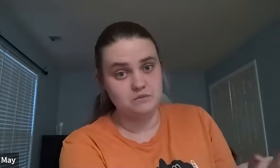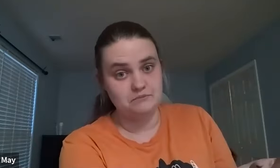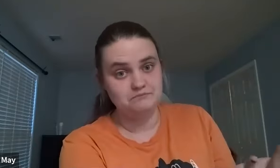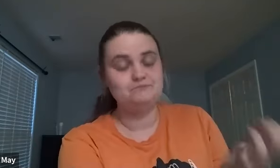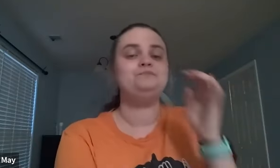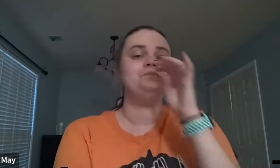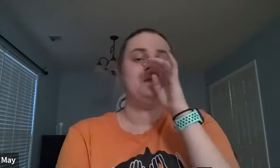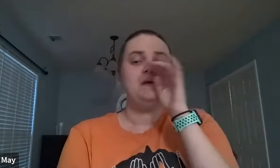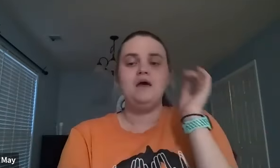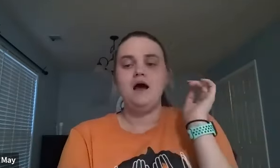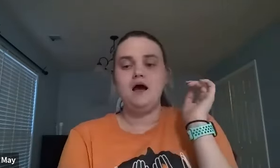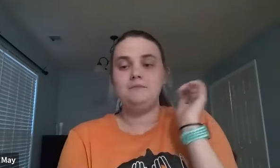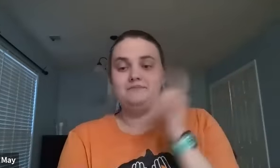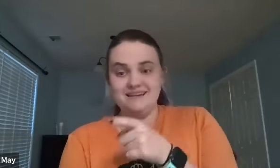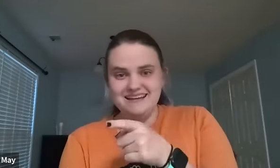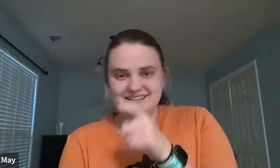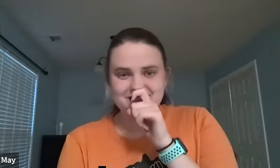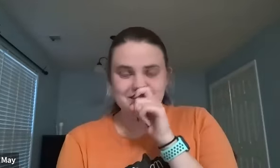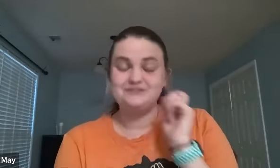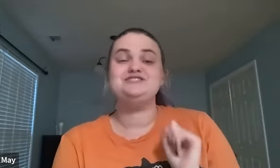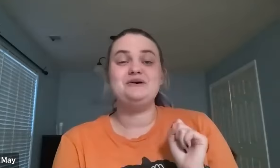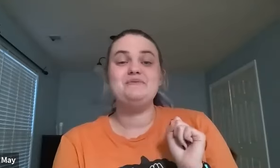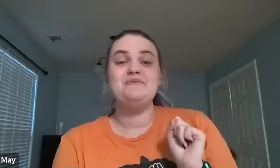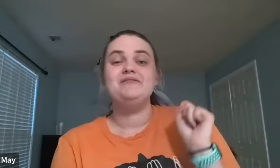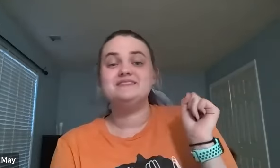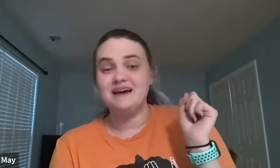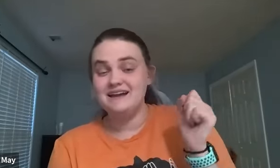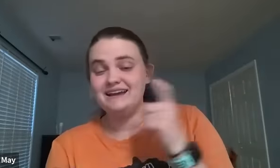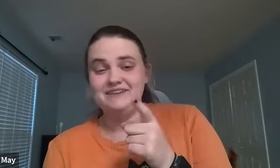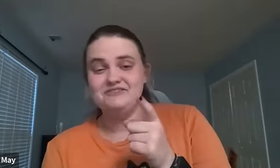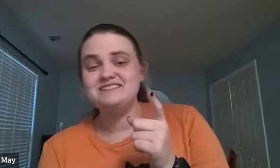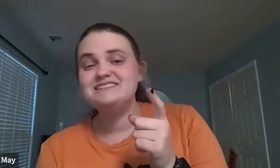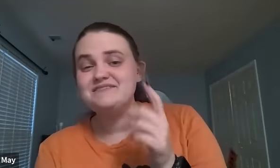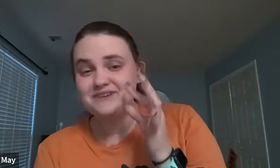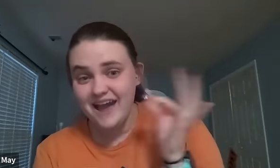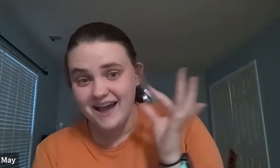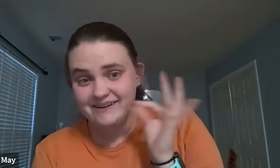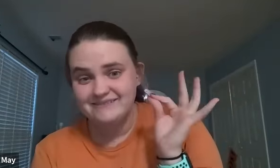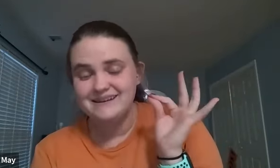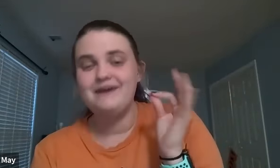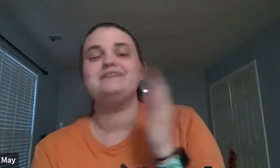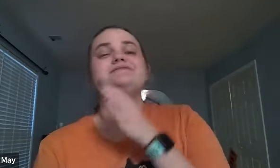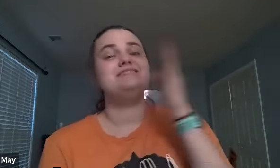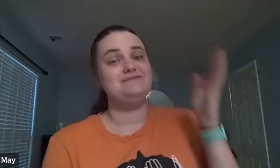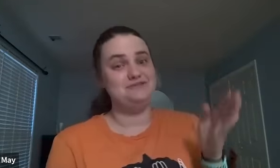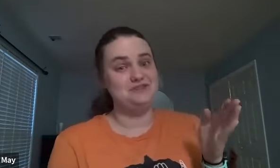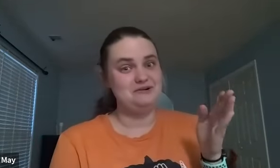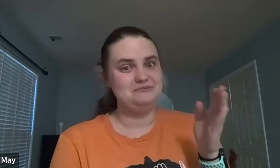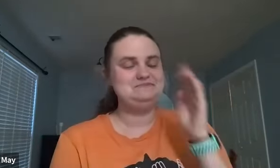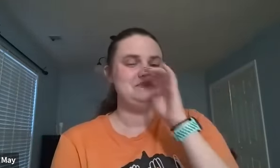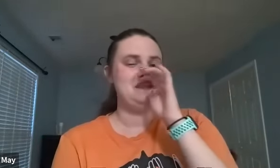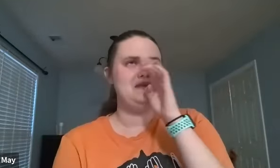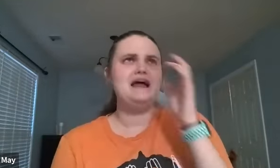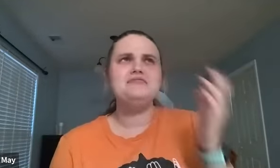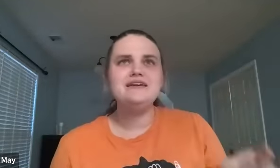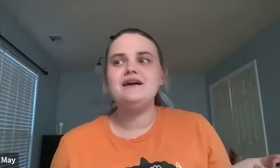well. Yes, I do see yours. So the sign, I gave you guys a sign for cat. I'll give you the sign for dog. And then I think